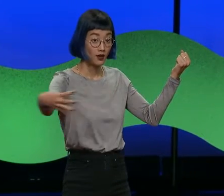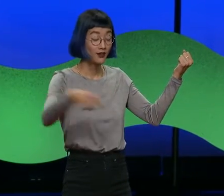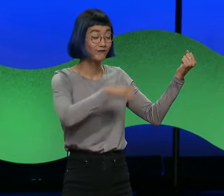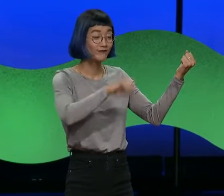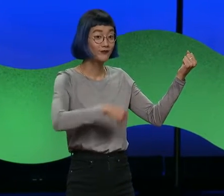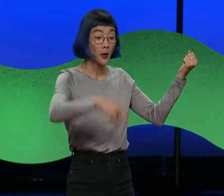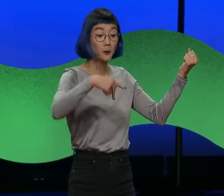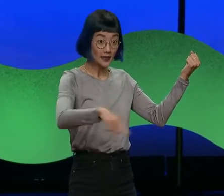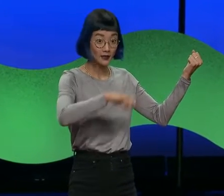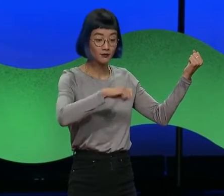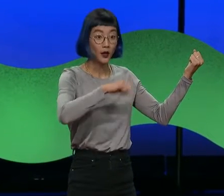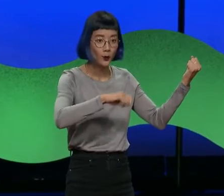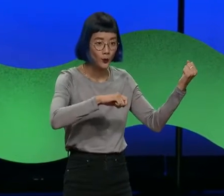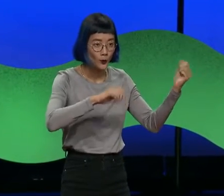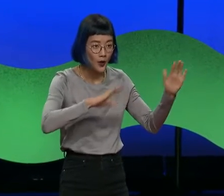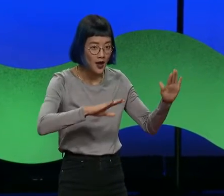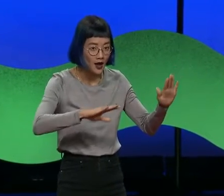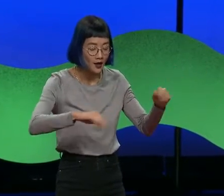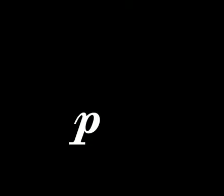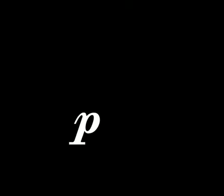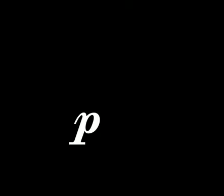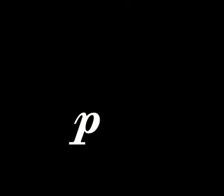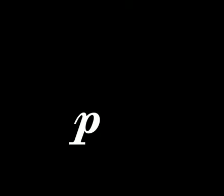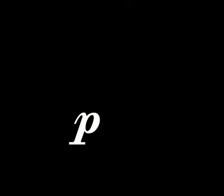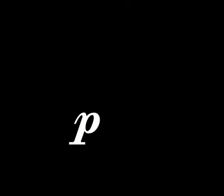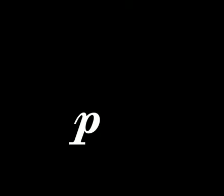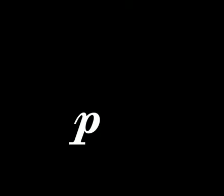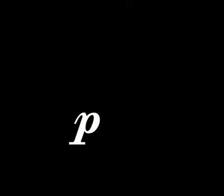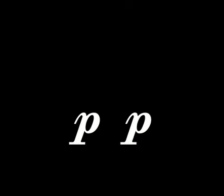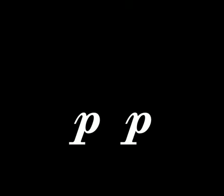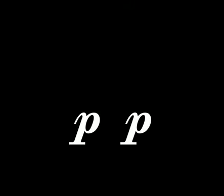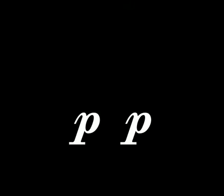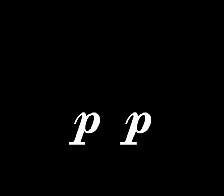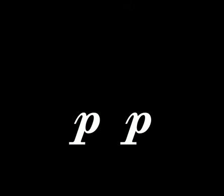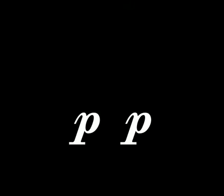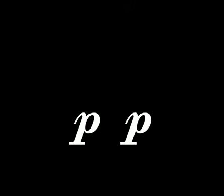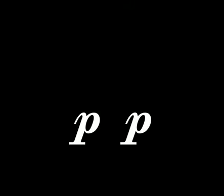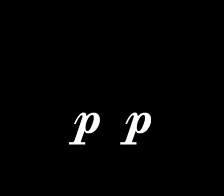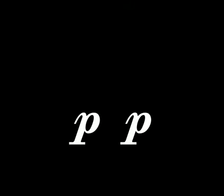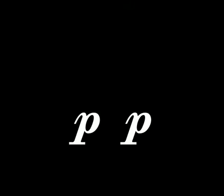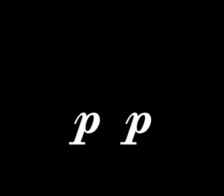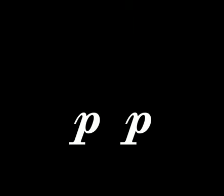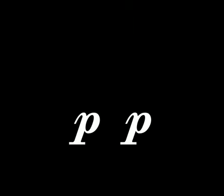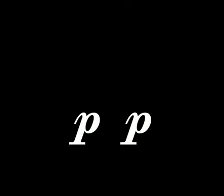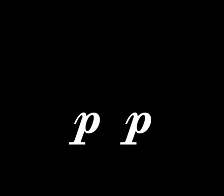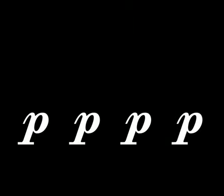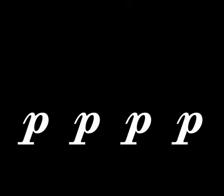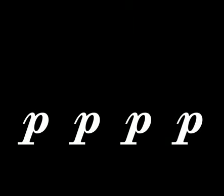instrument and you notice a P in the score, you need to play softer. 2 Ps, even softer. 4